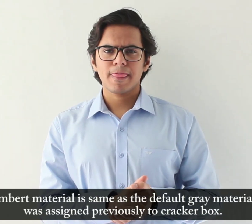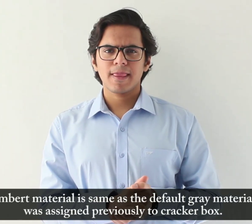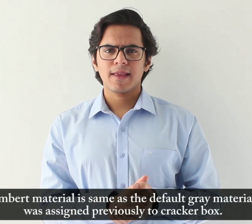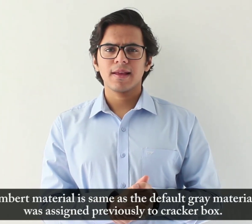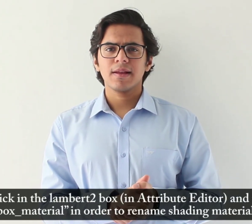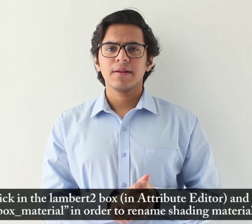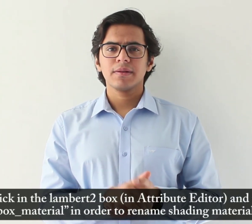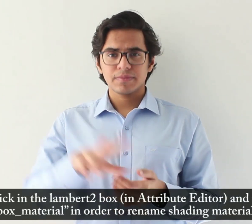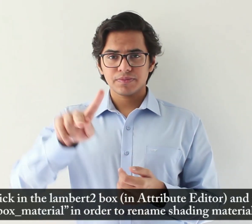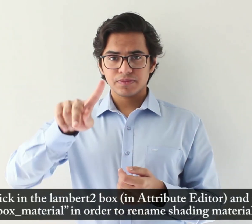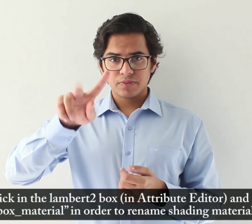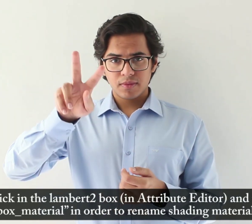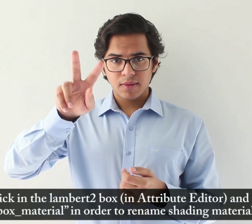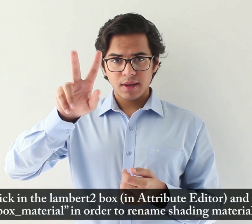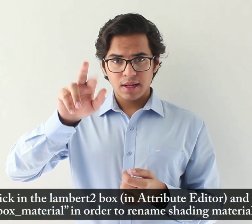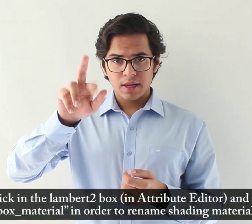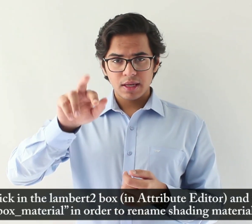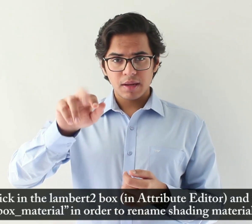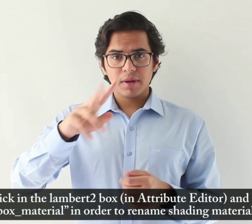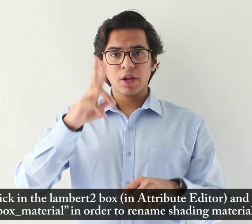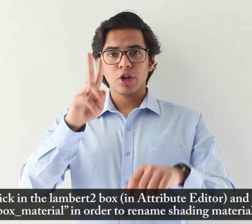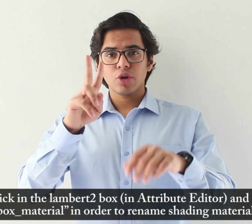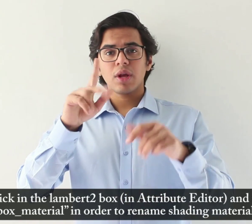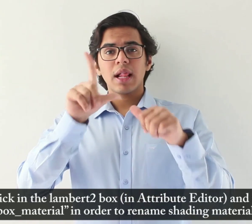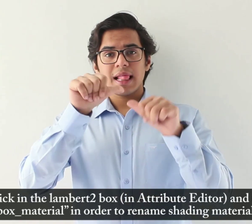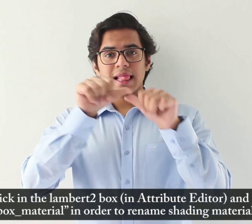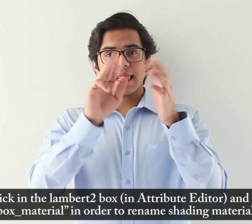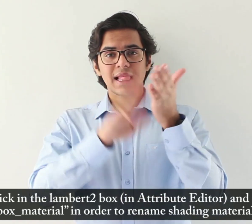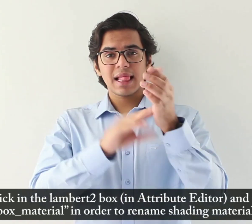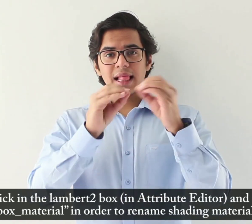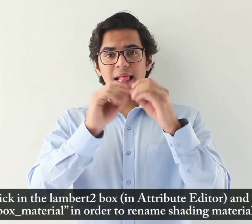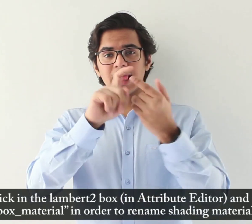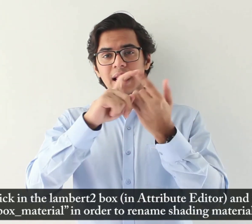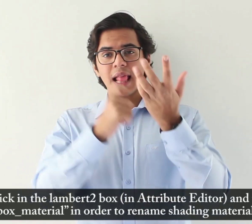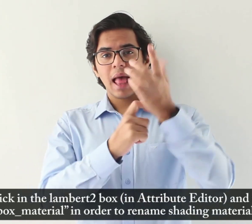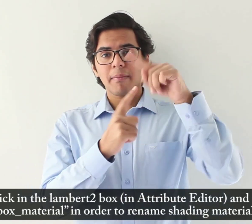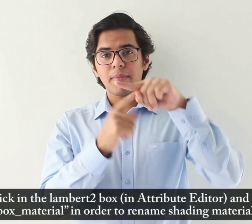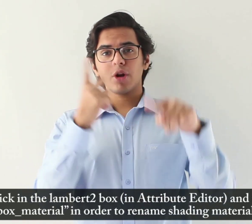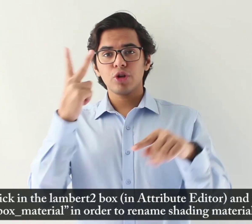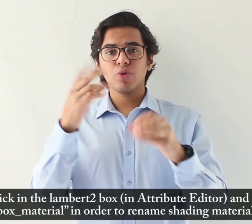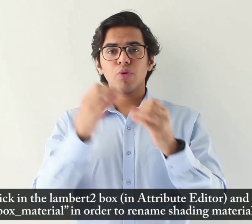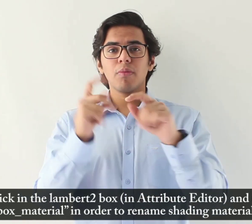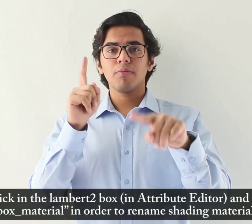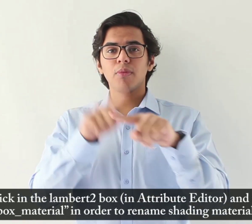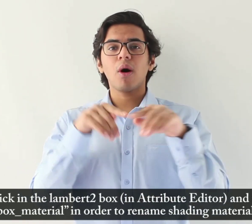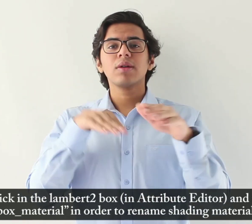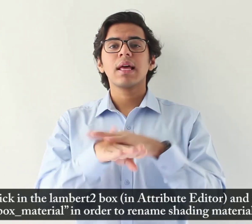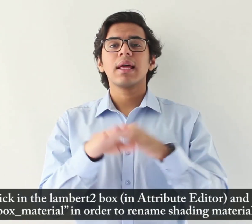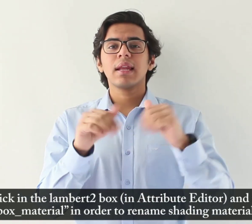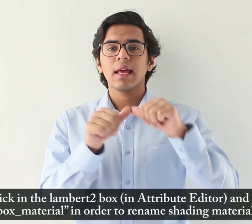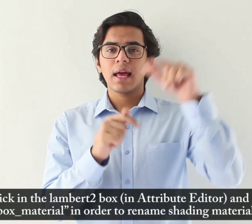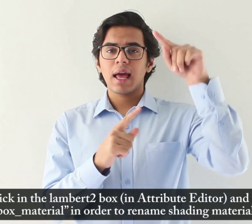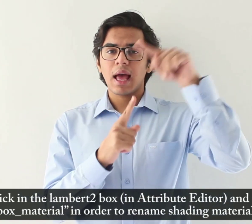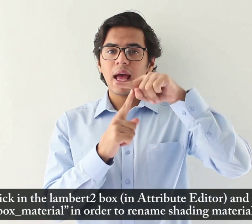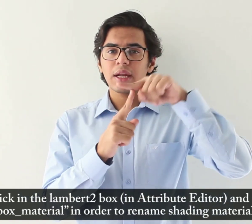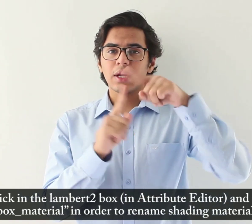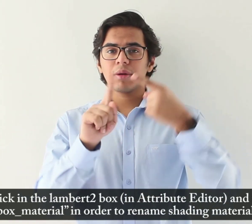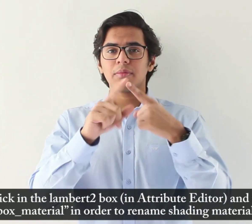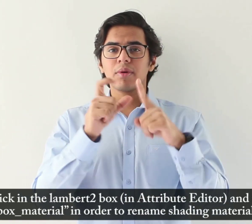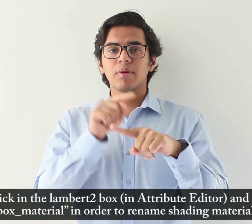to Crackerbox. Double-click in the Lambert 2 box in Attribute Editor and then